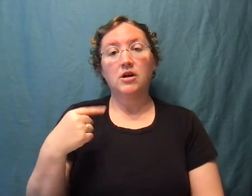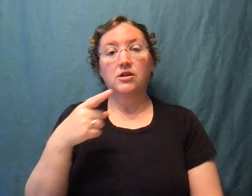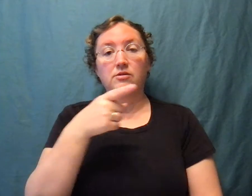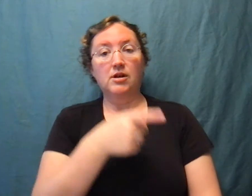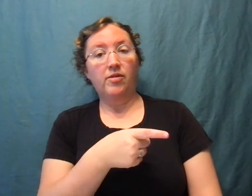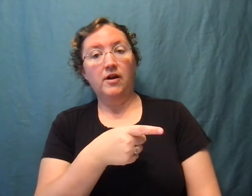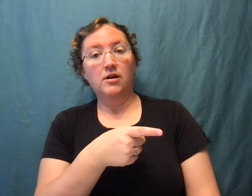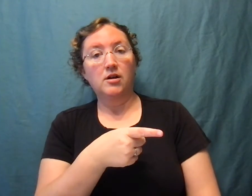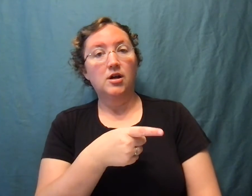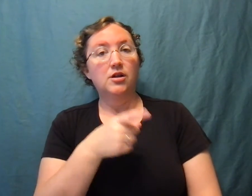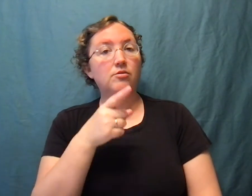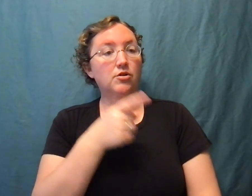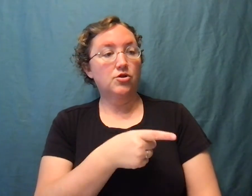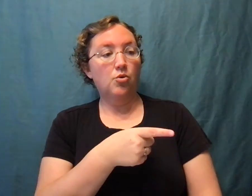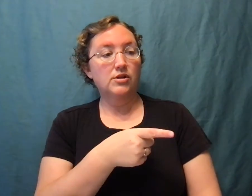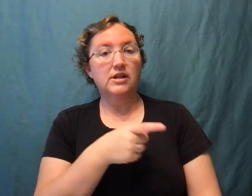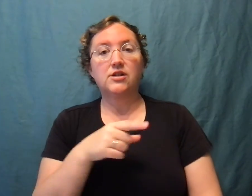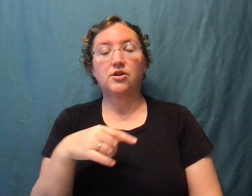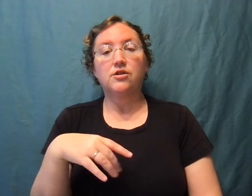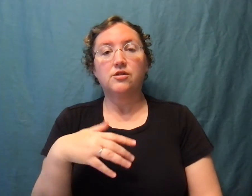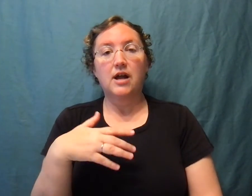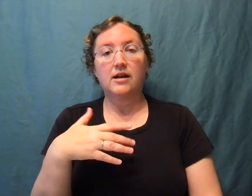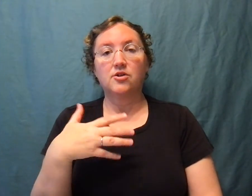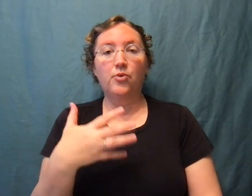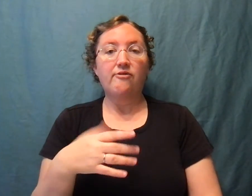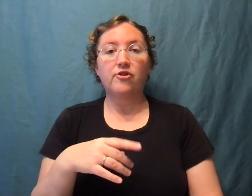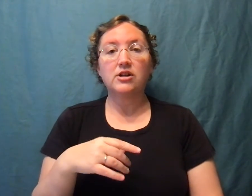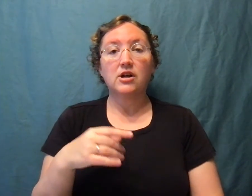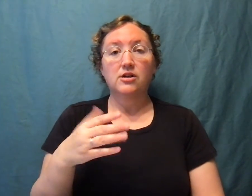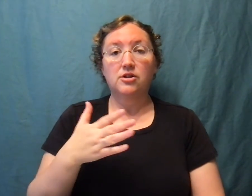to something, you look towards it as a referent. So,